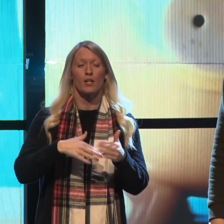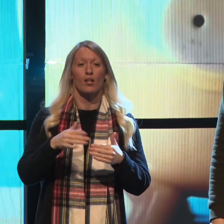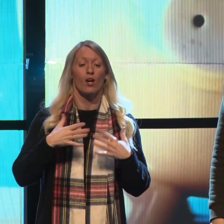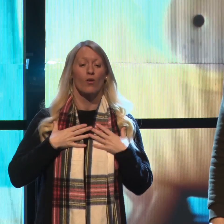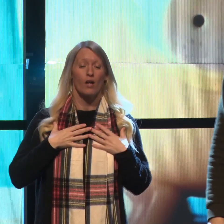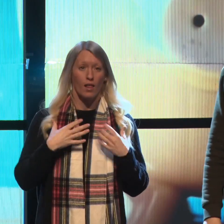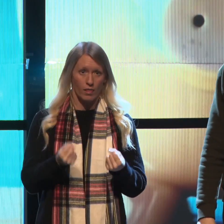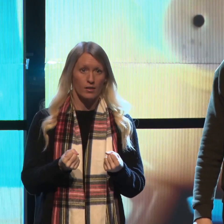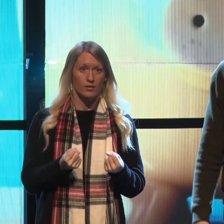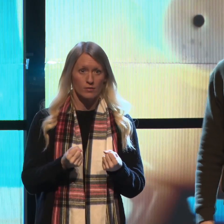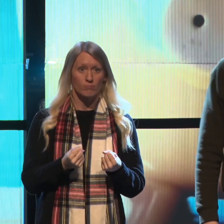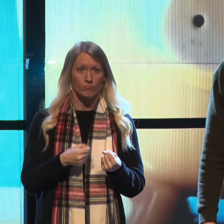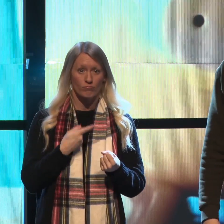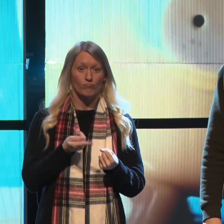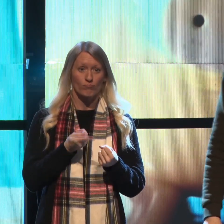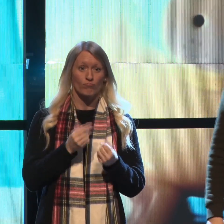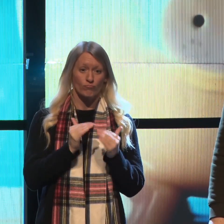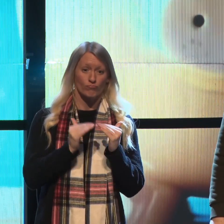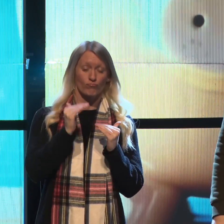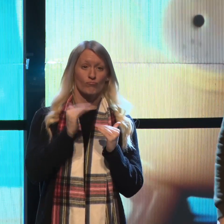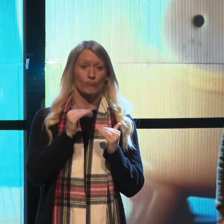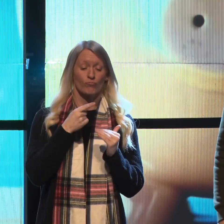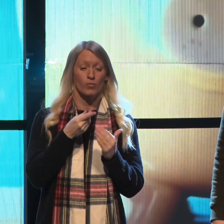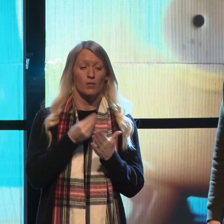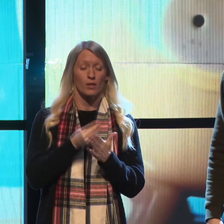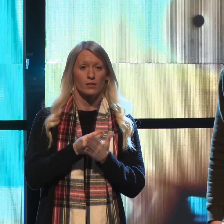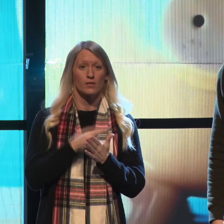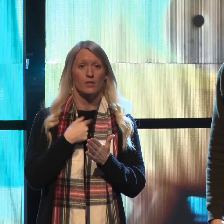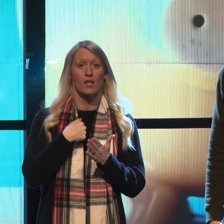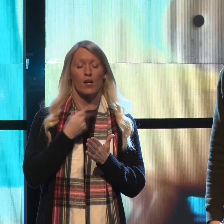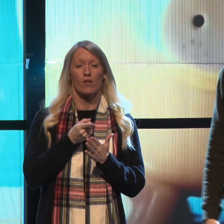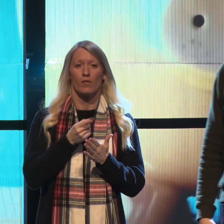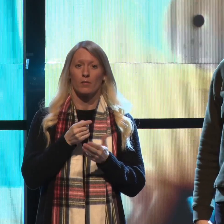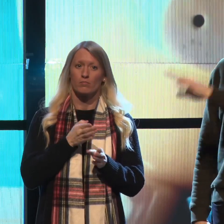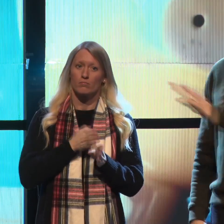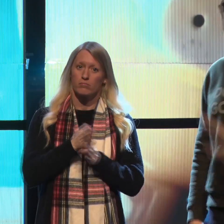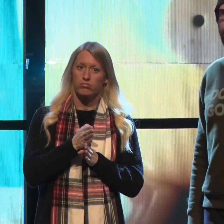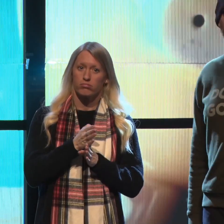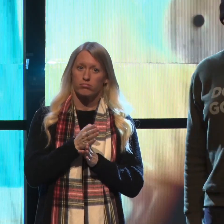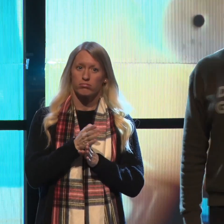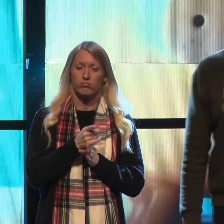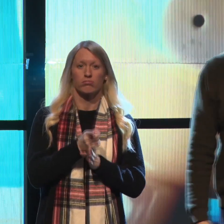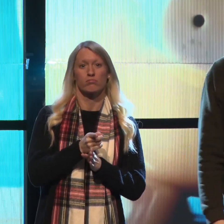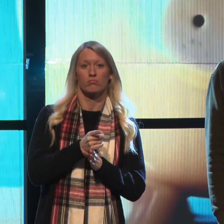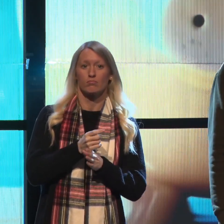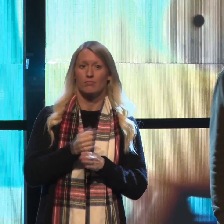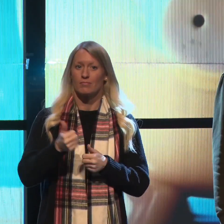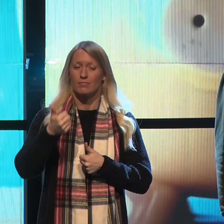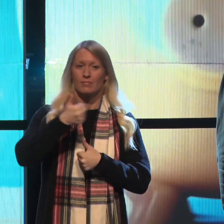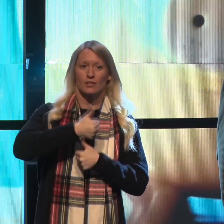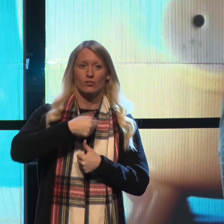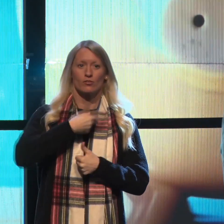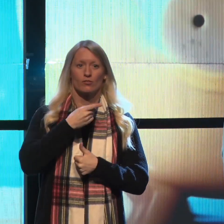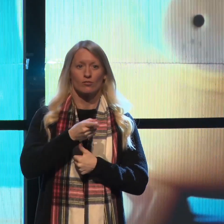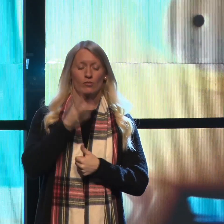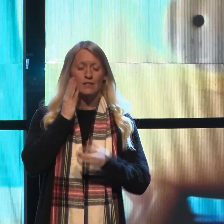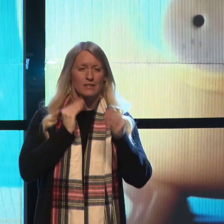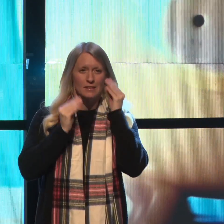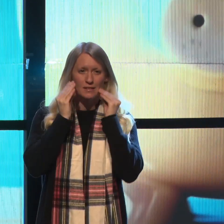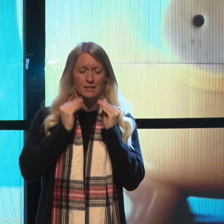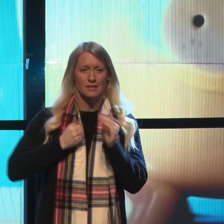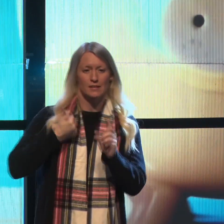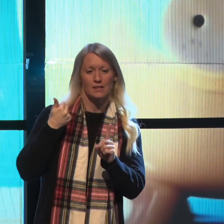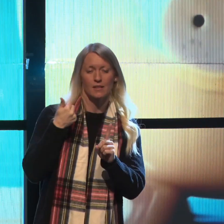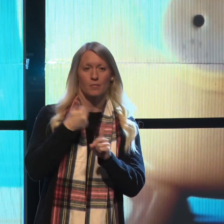are, could say, yeah, I had a really major unexpected event in my life that really impacted my finances. So it's not just